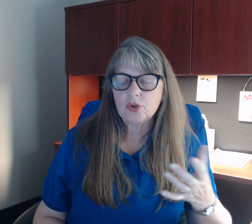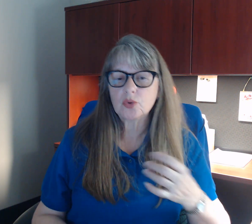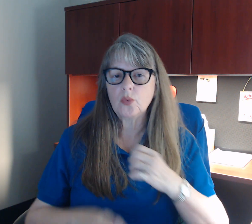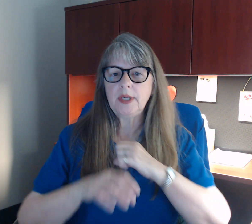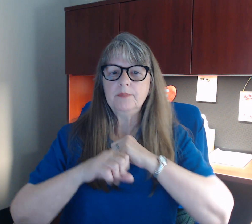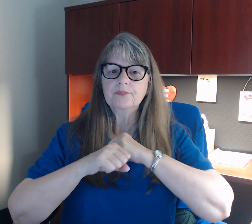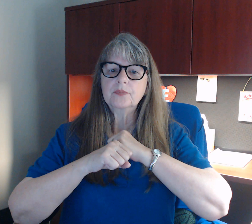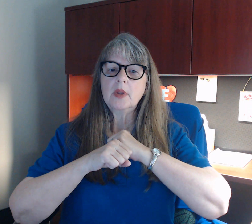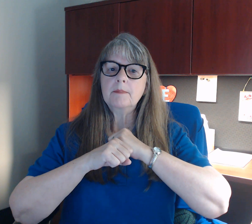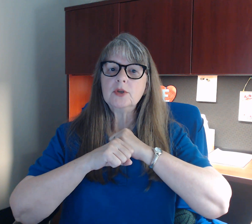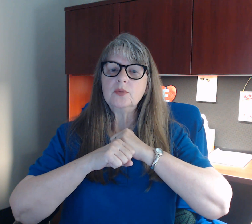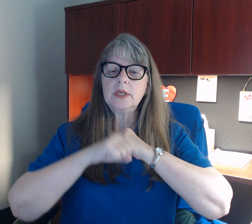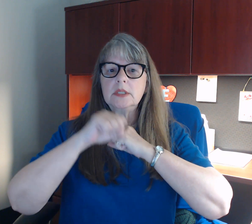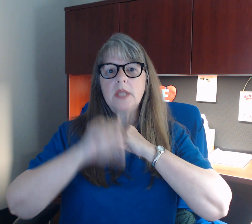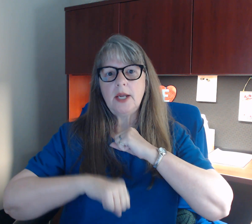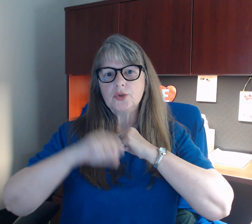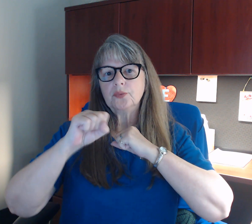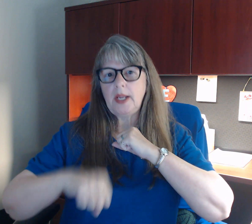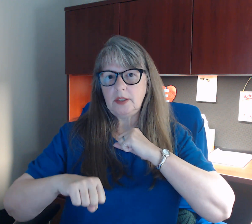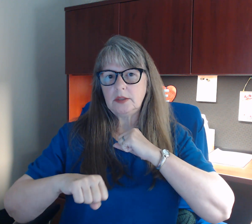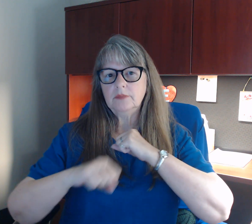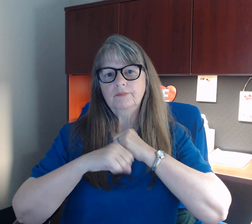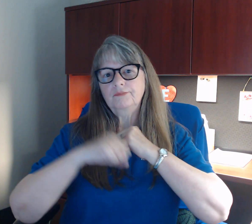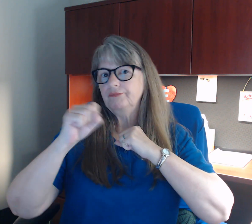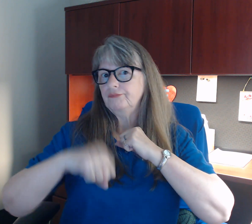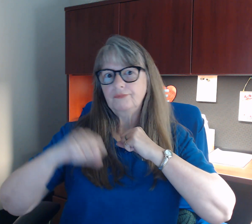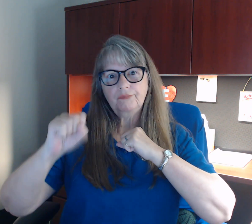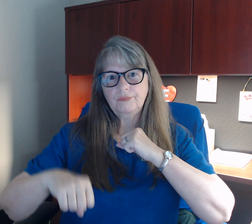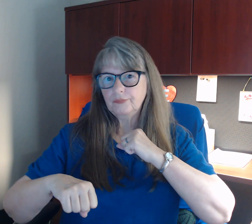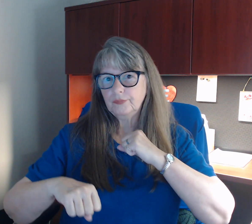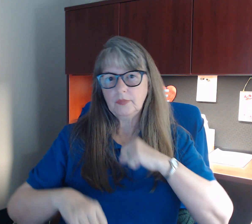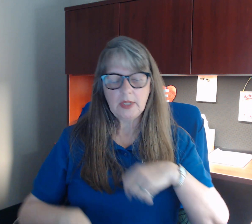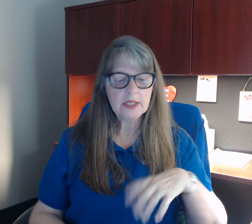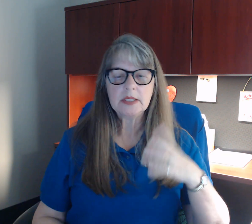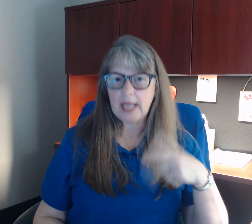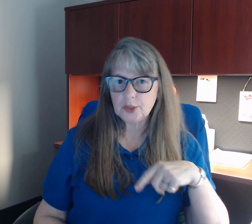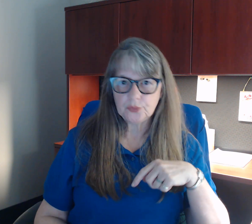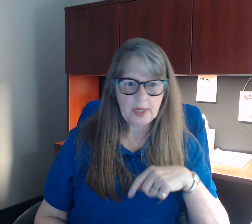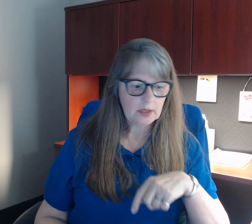story. But to exaggerate, you exaggerated.